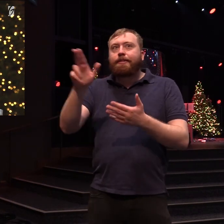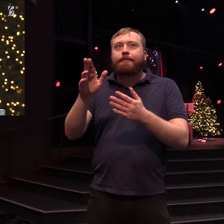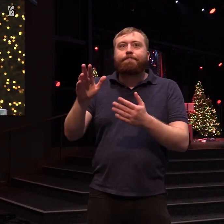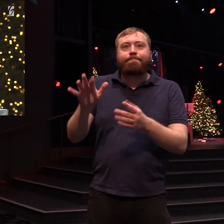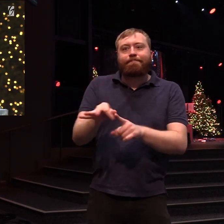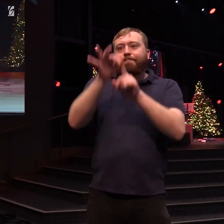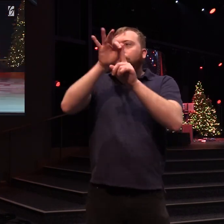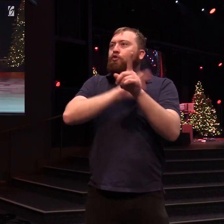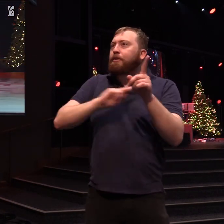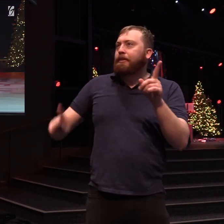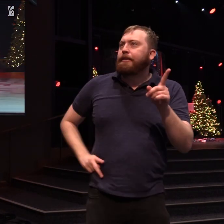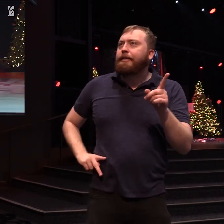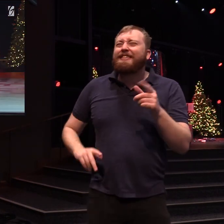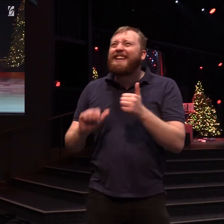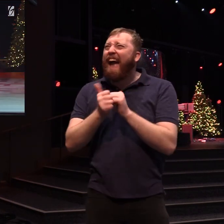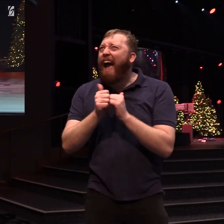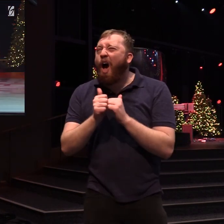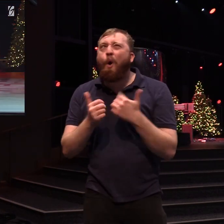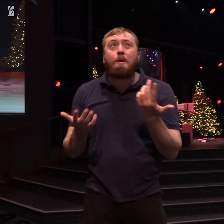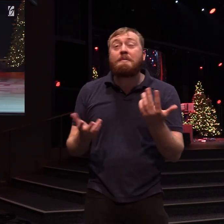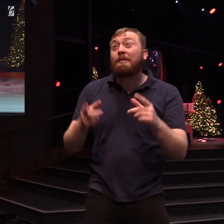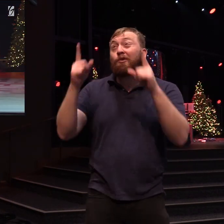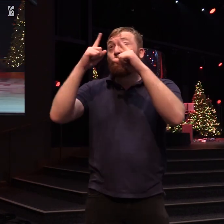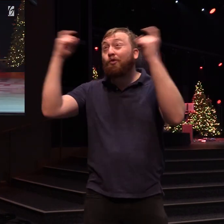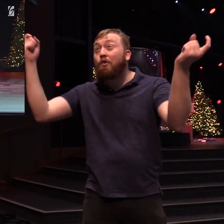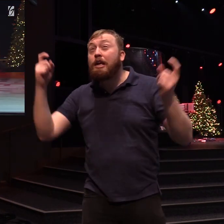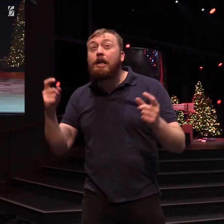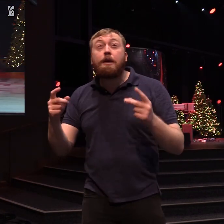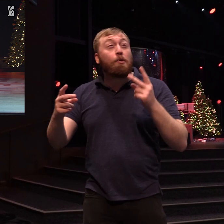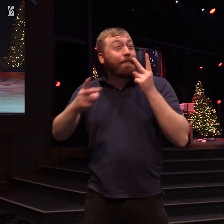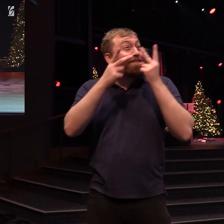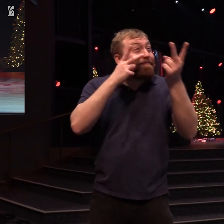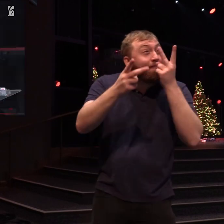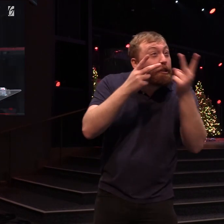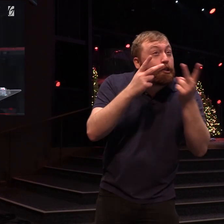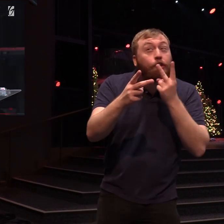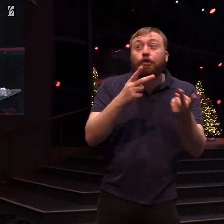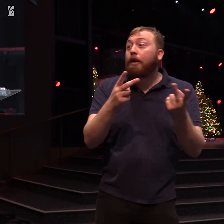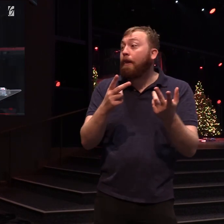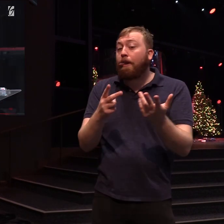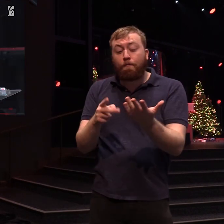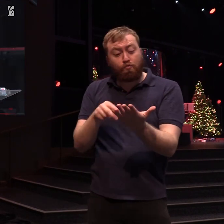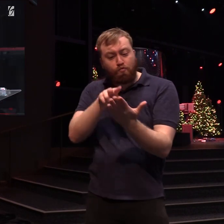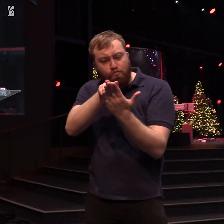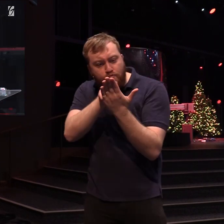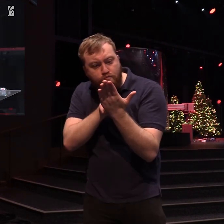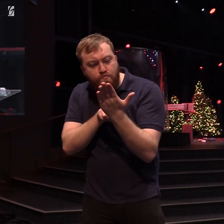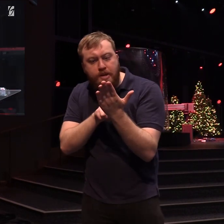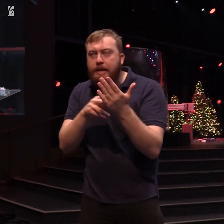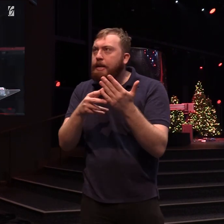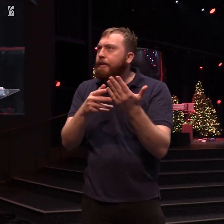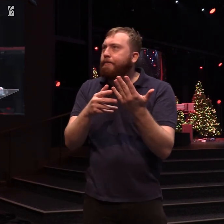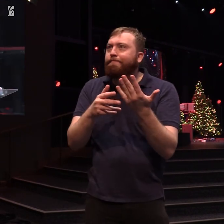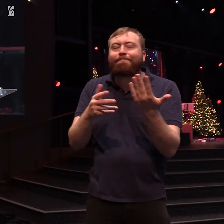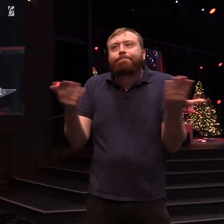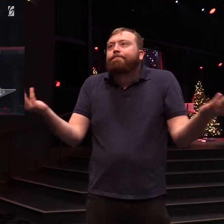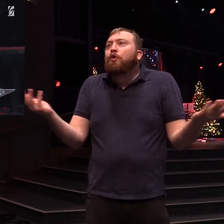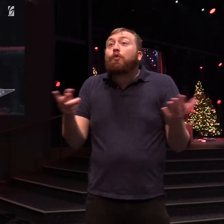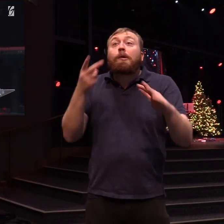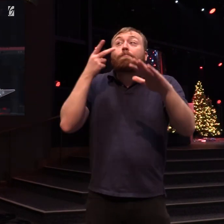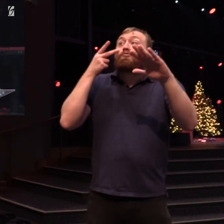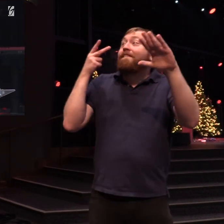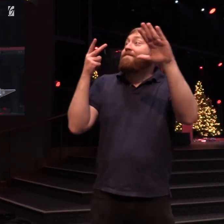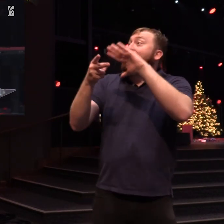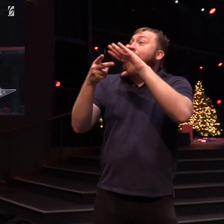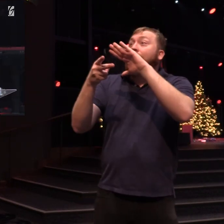this? I don't know. Did he tell him in a dream, in a vision, through the teachings of Scripture, through a prophetic word? I'm not sure. But